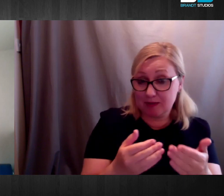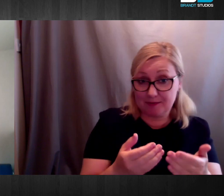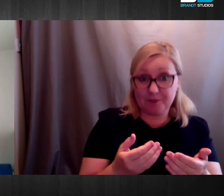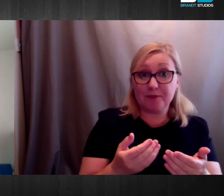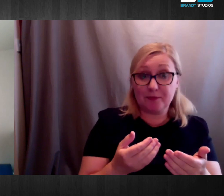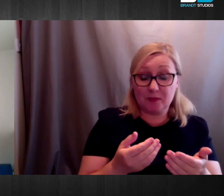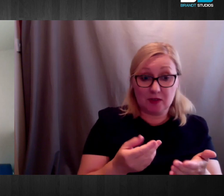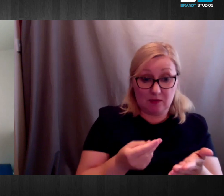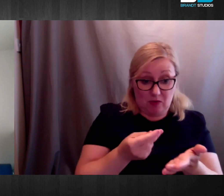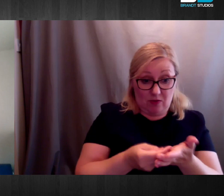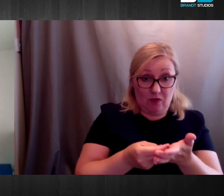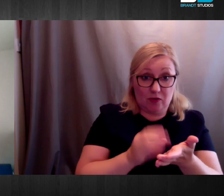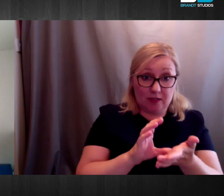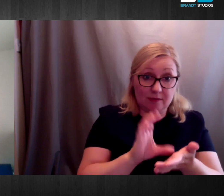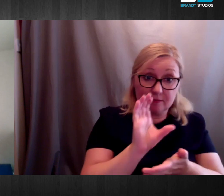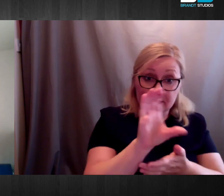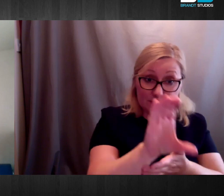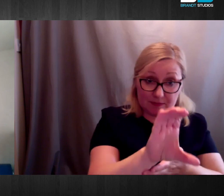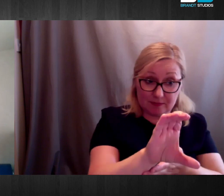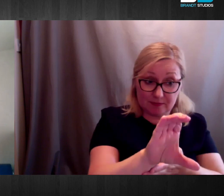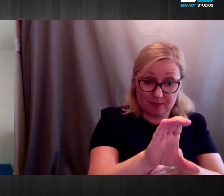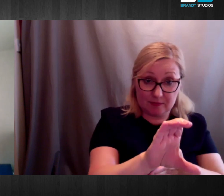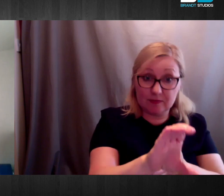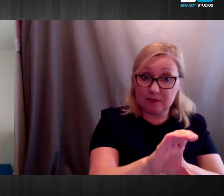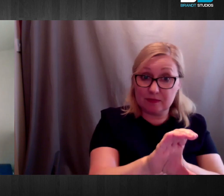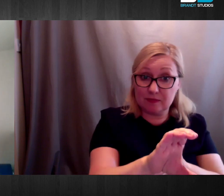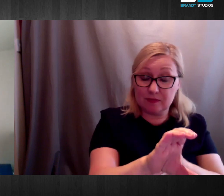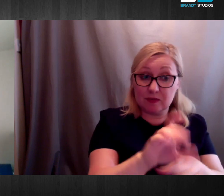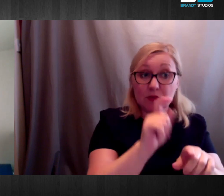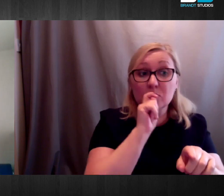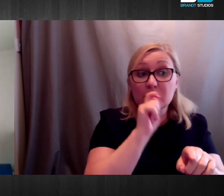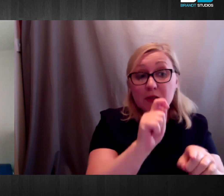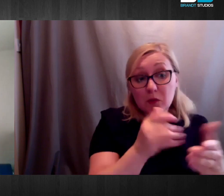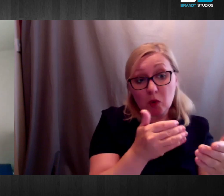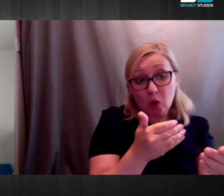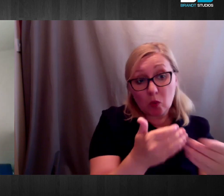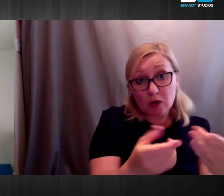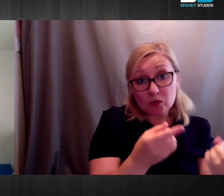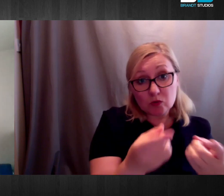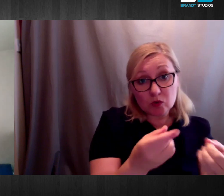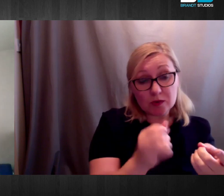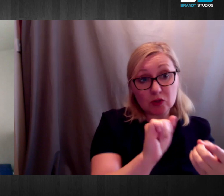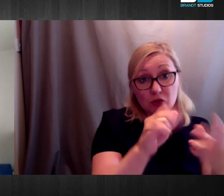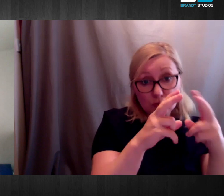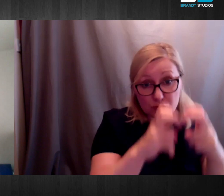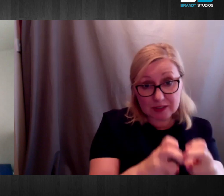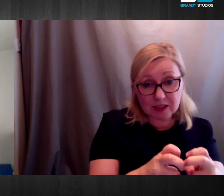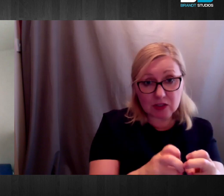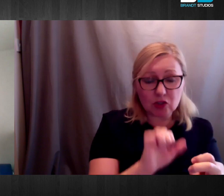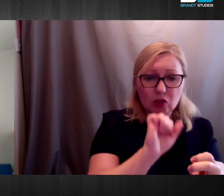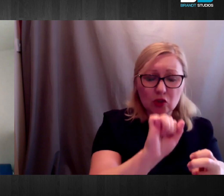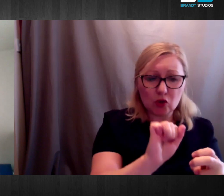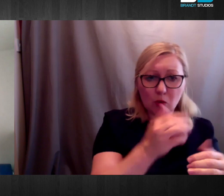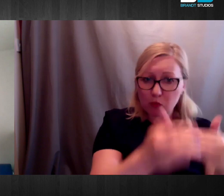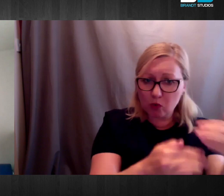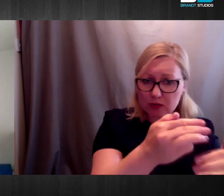stipulate that they have to publish their protocols up front, and that they have to publish an open access, and that they have